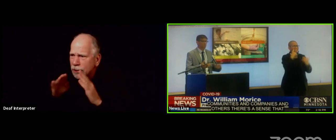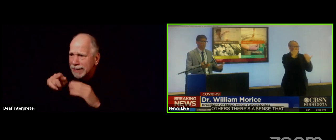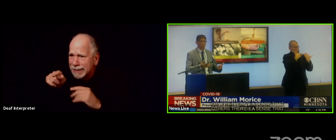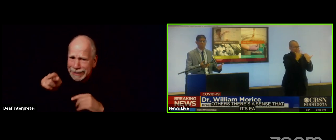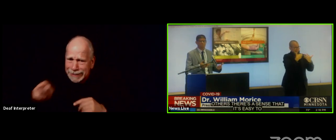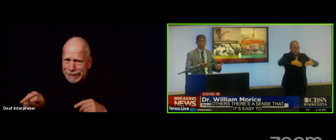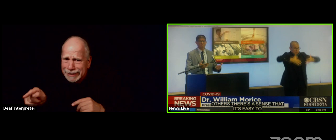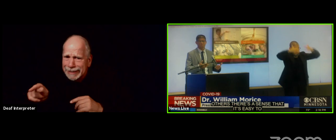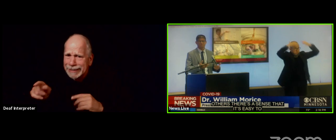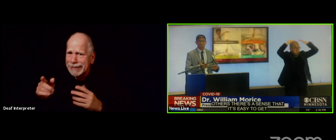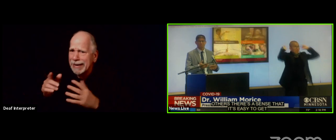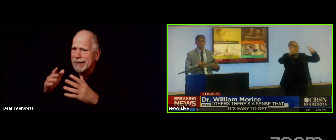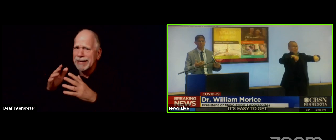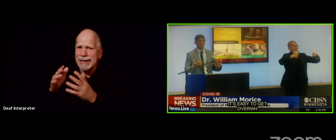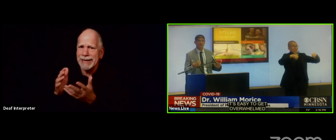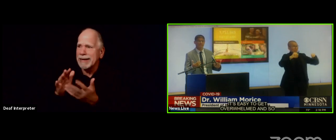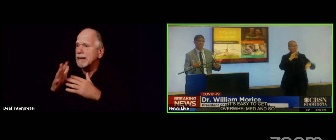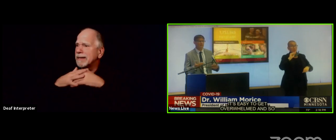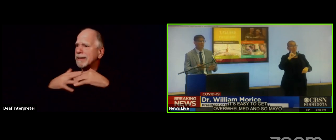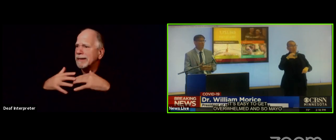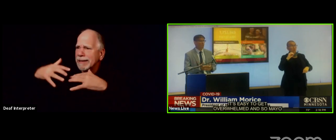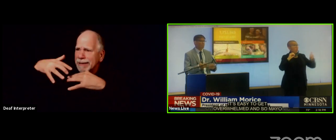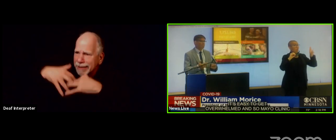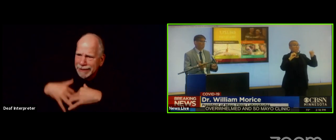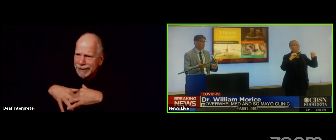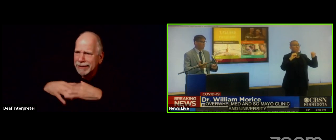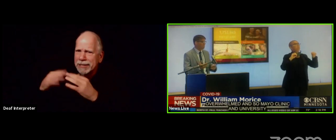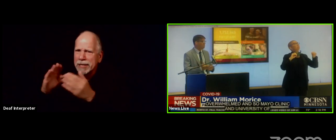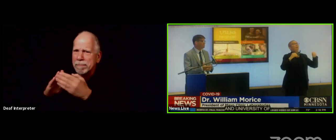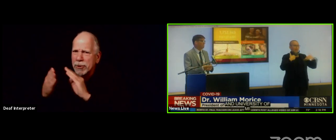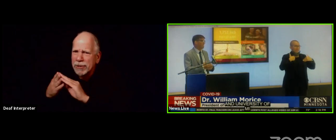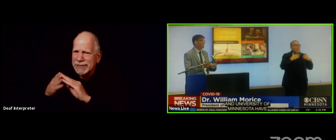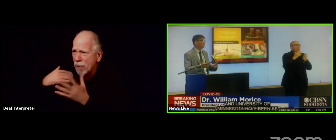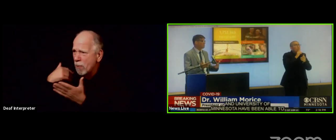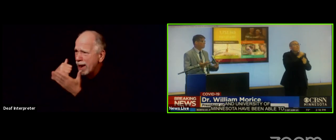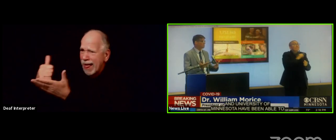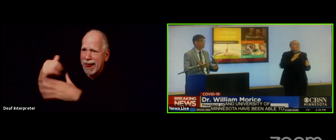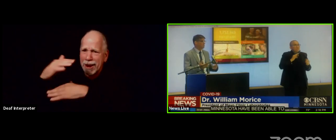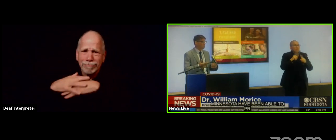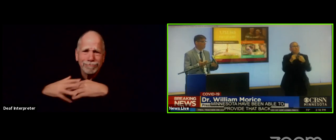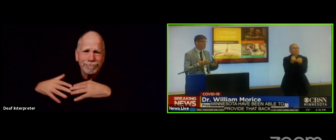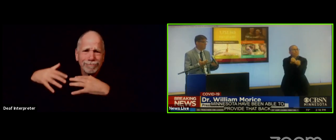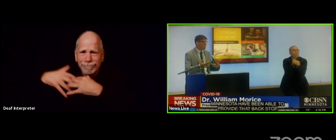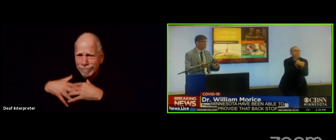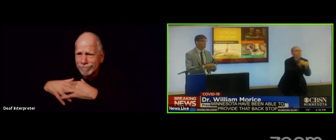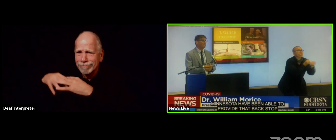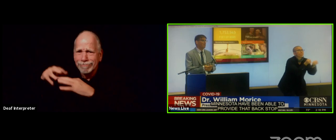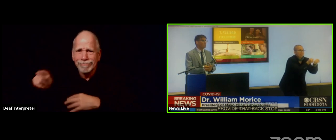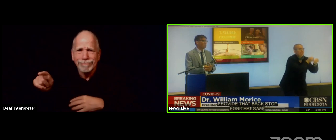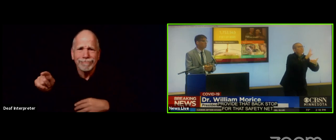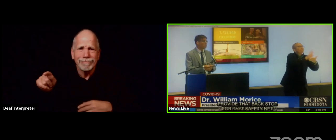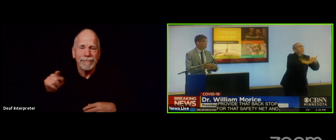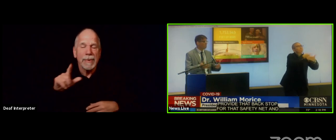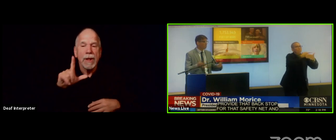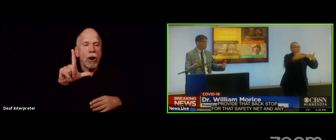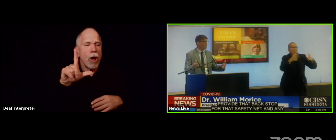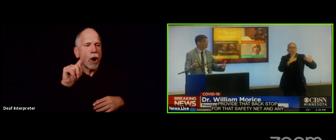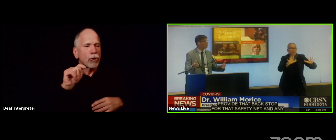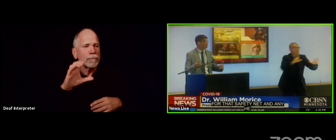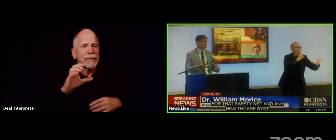and University of Minnesota have been able to provide that backstop or that safety net so that any healthcare system that needs to test people in